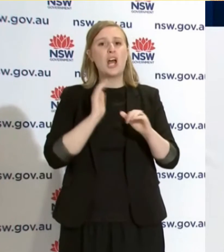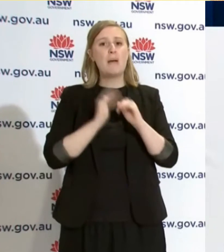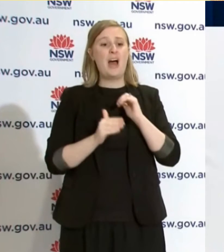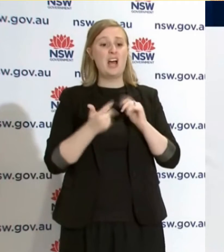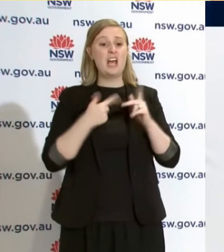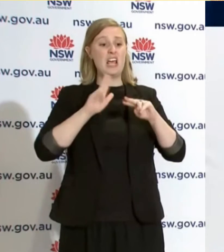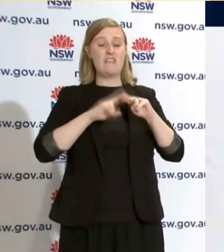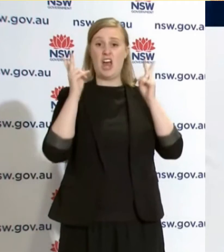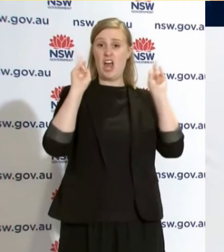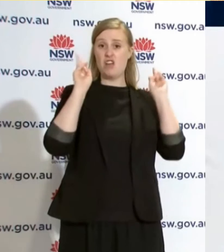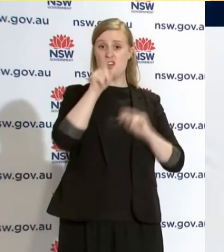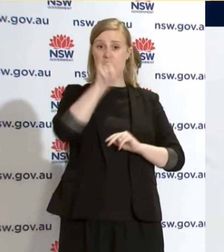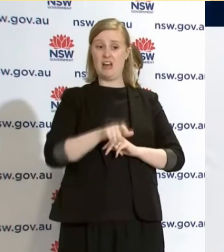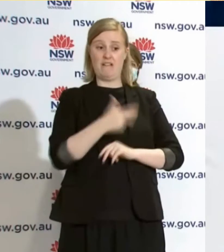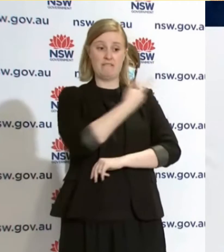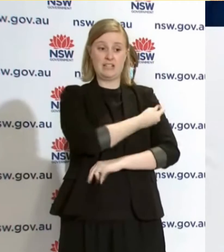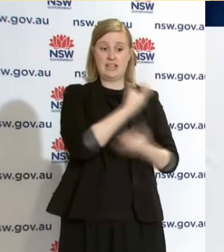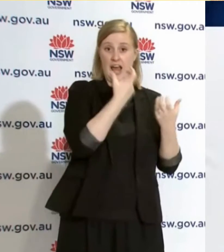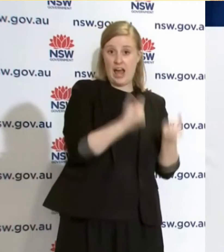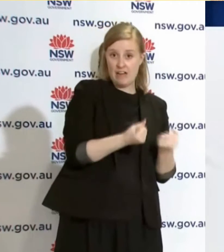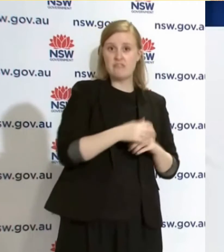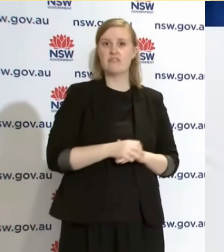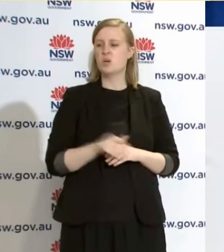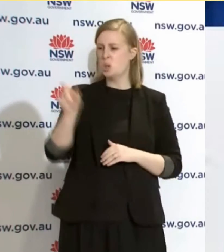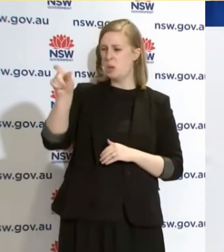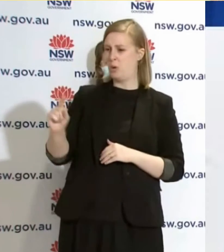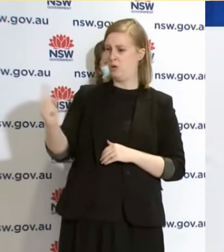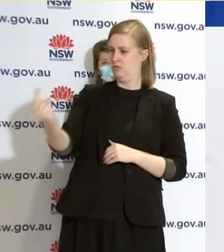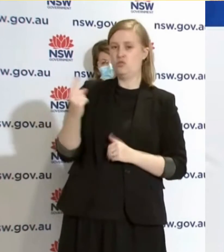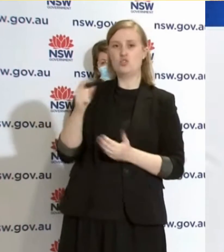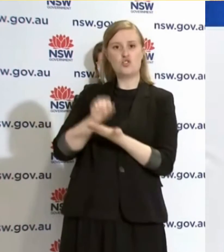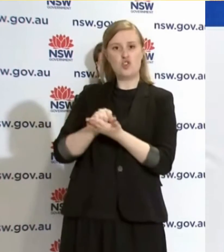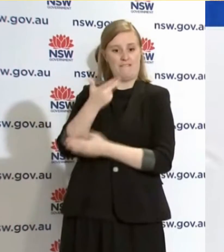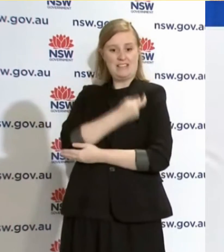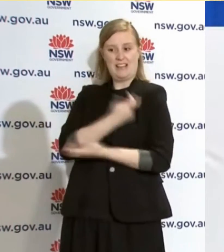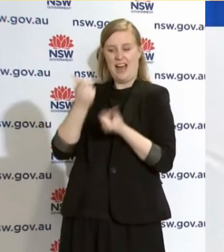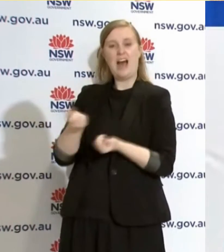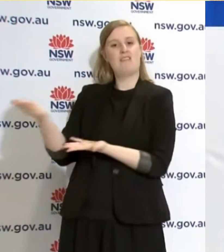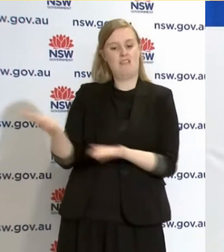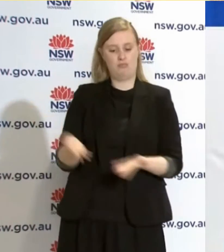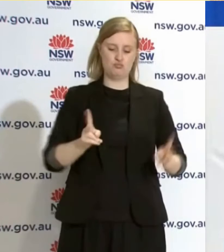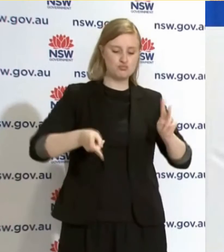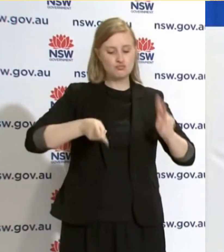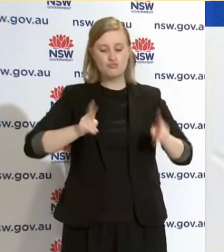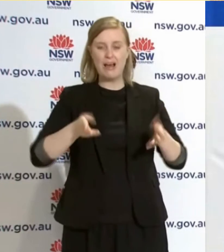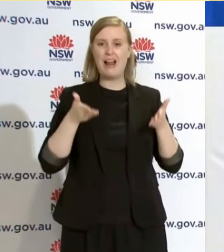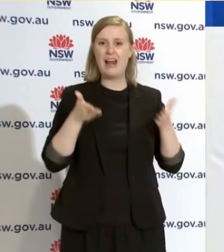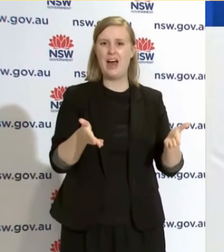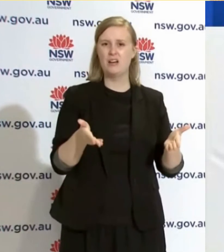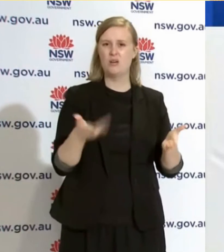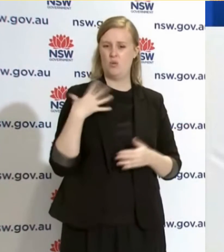to a fully vaccinated customer? Well, look, obviously there are complex policy decisions that we need to go through, but when